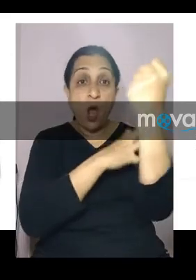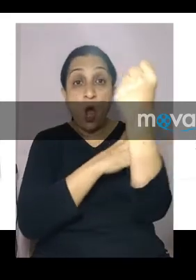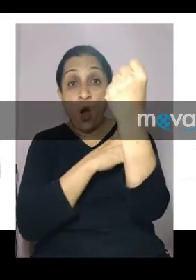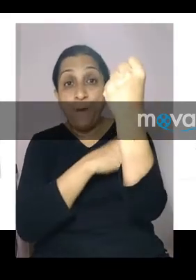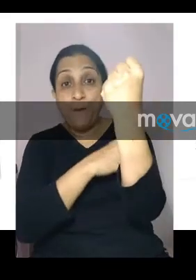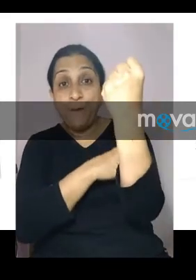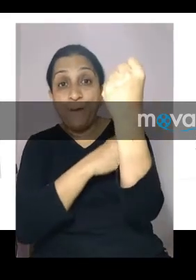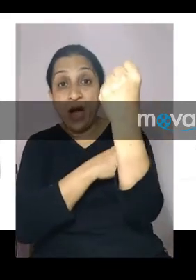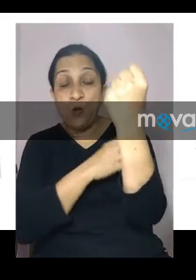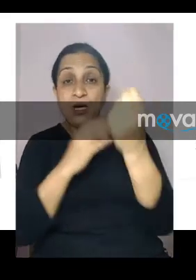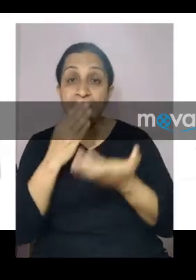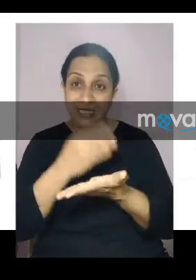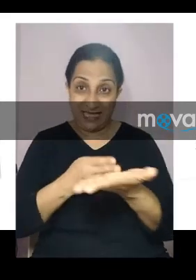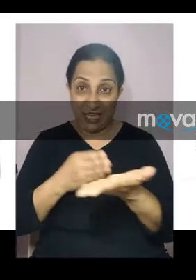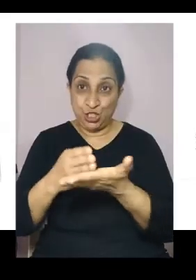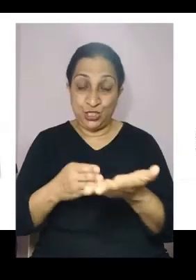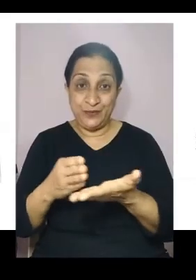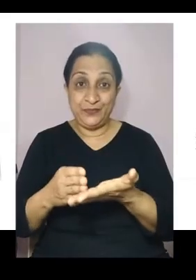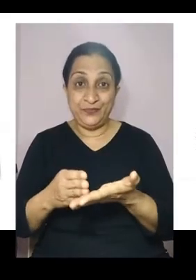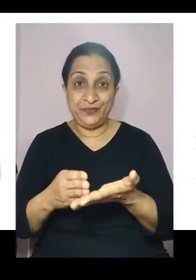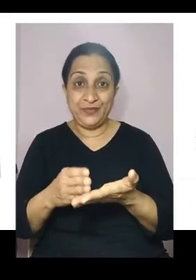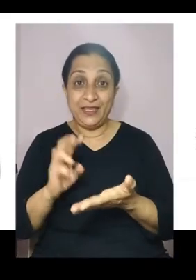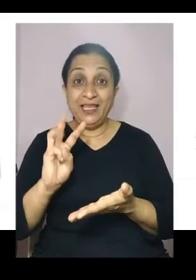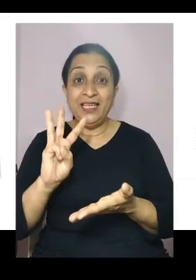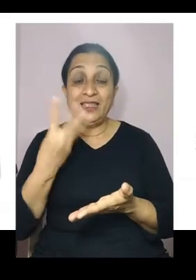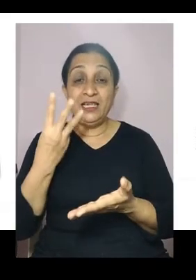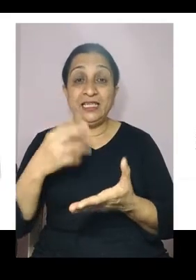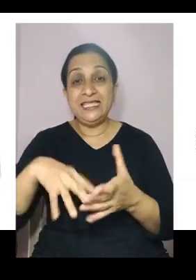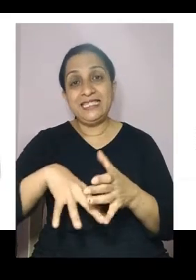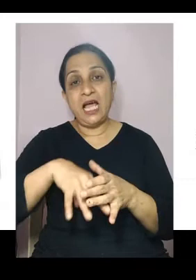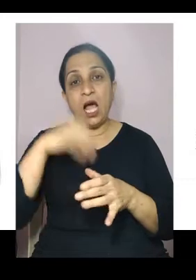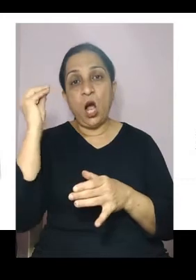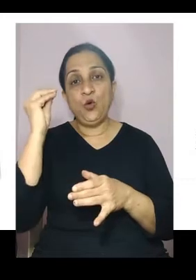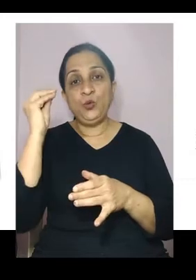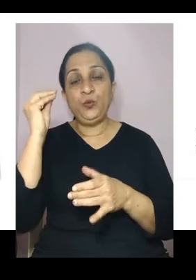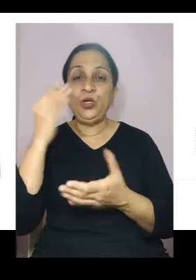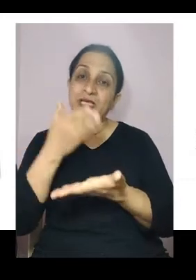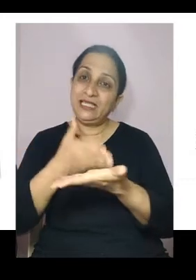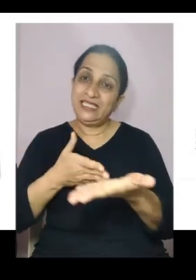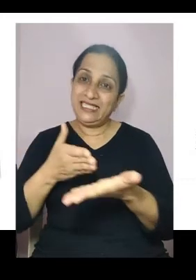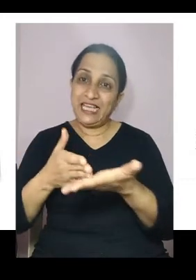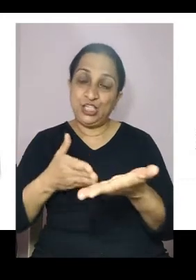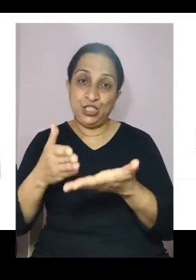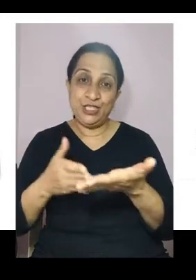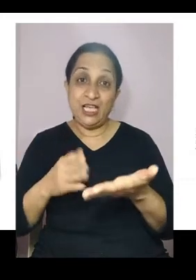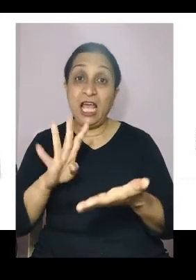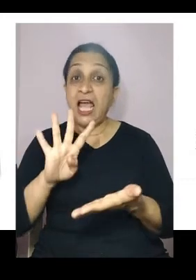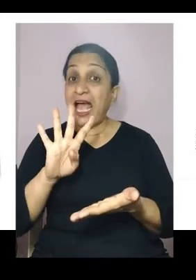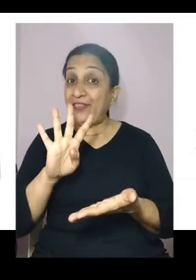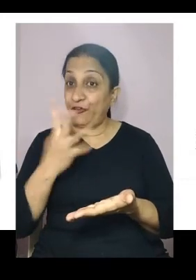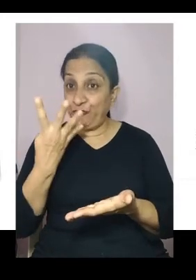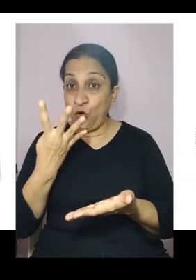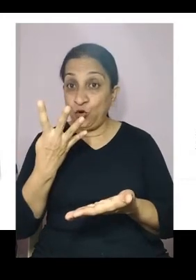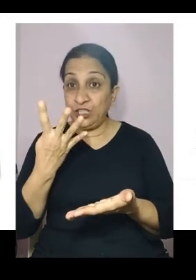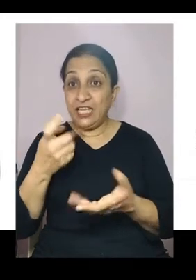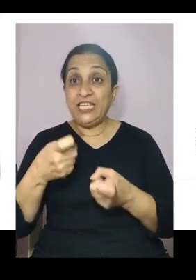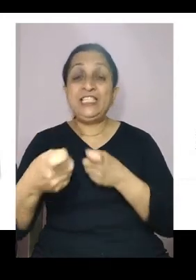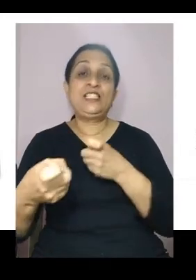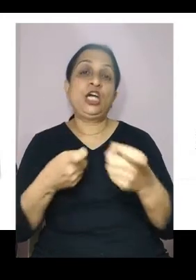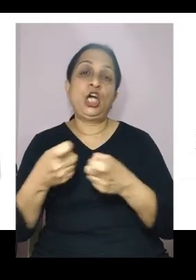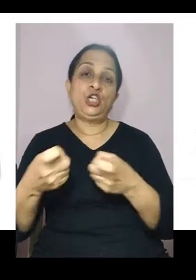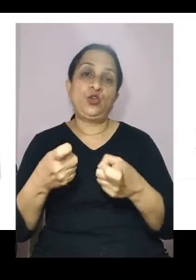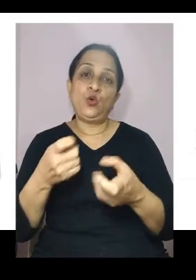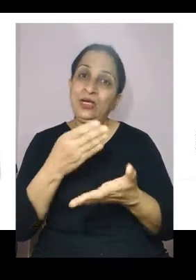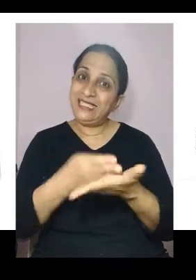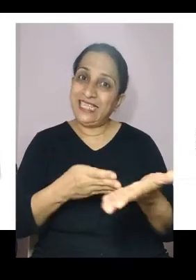the power section. Third is the output section. And the fourth is